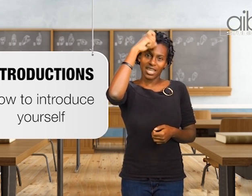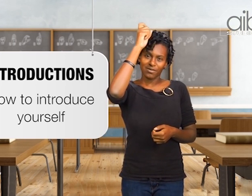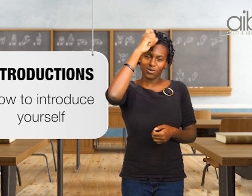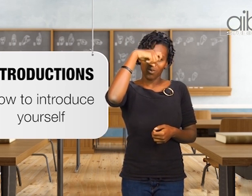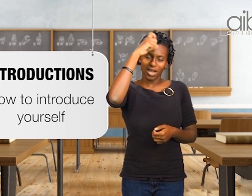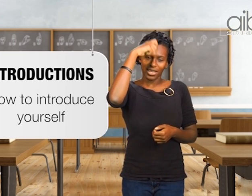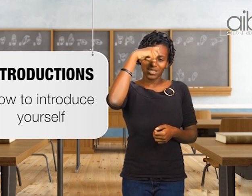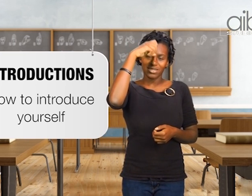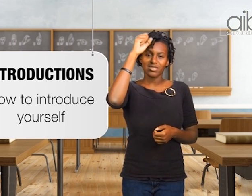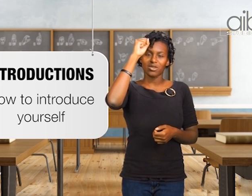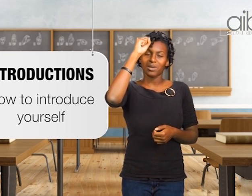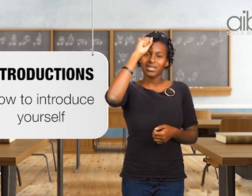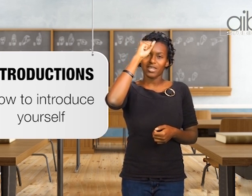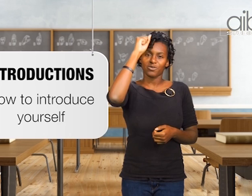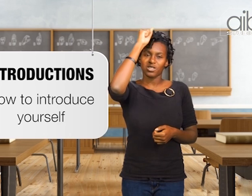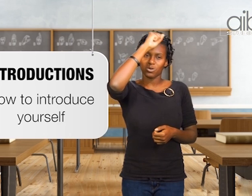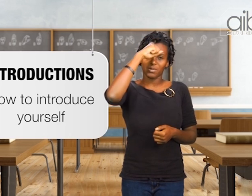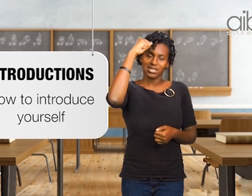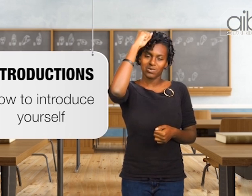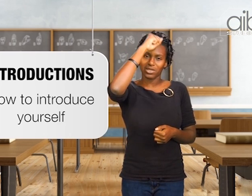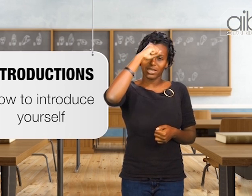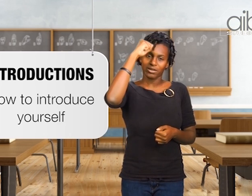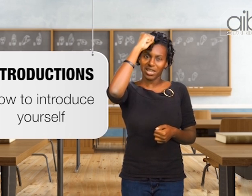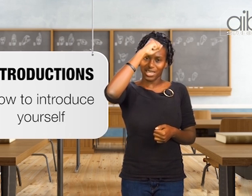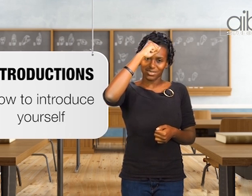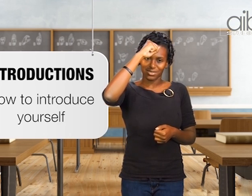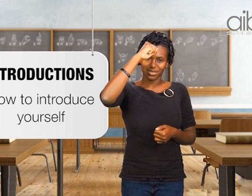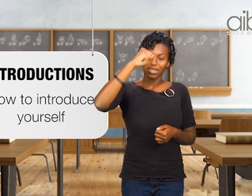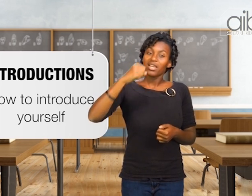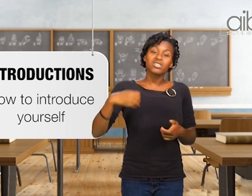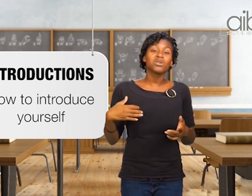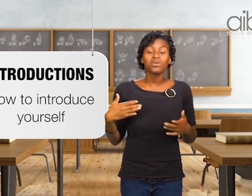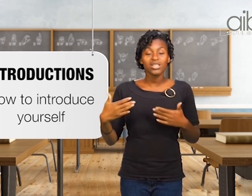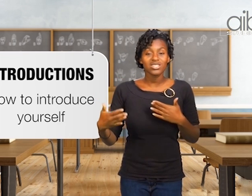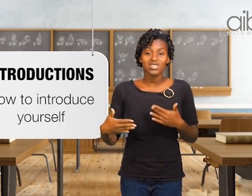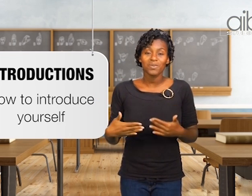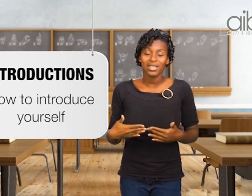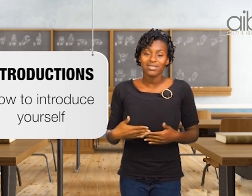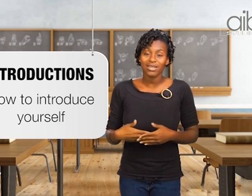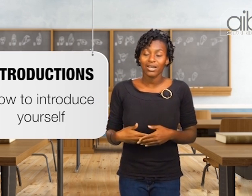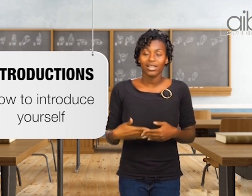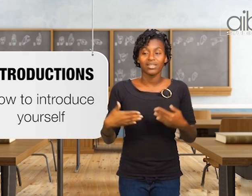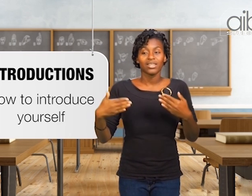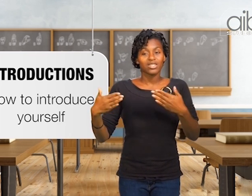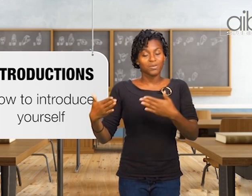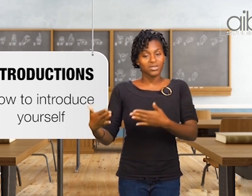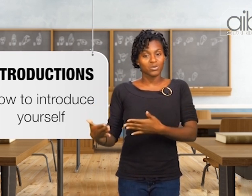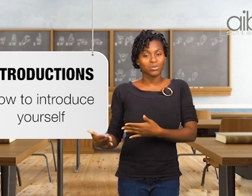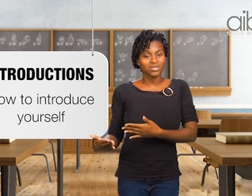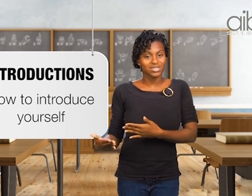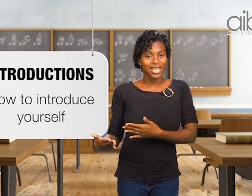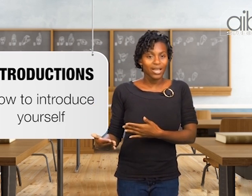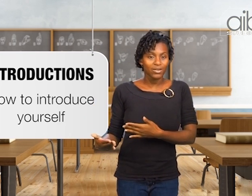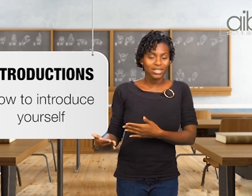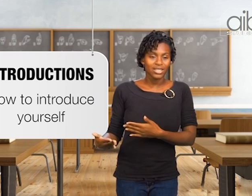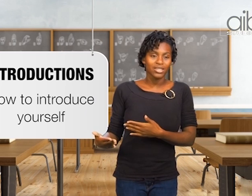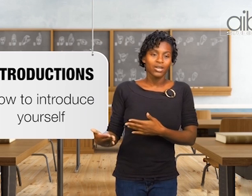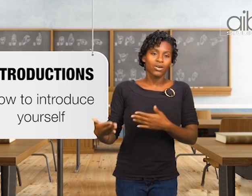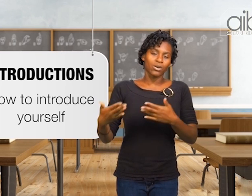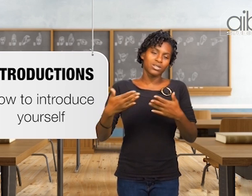for wise, and so my deaf friends replace it with the letter S. So it really just depends on the person's personality or a